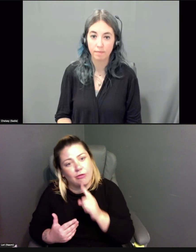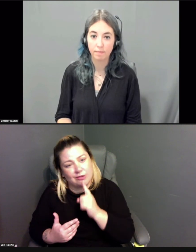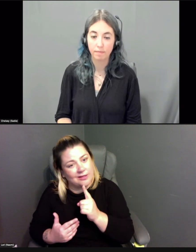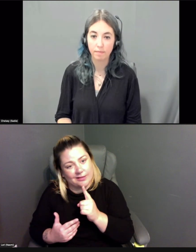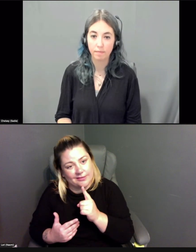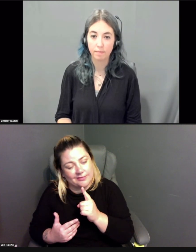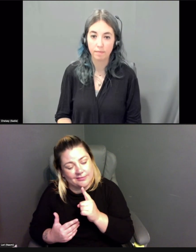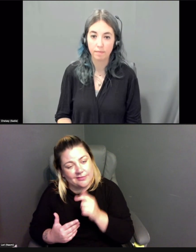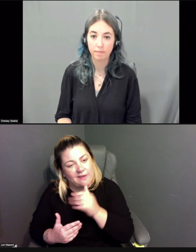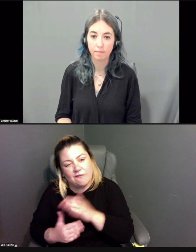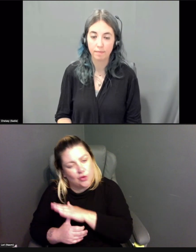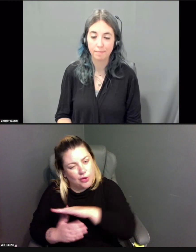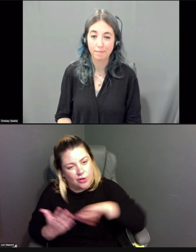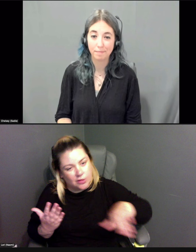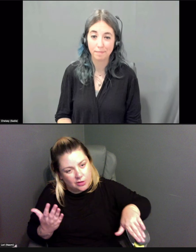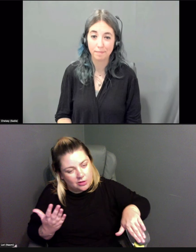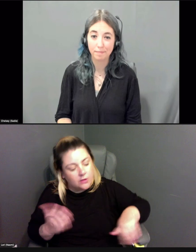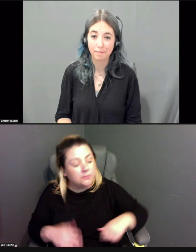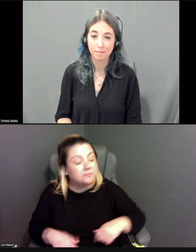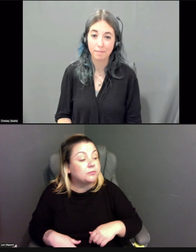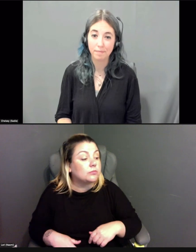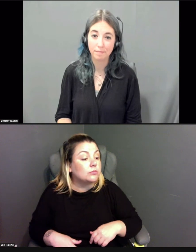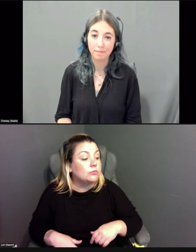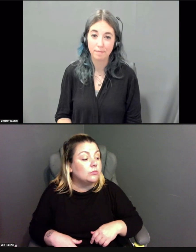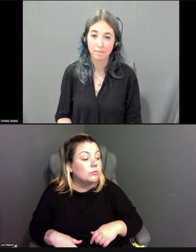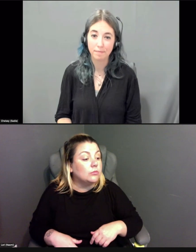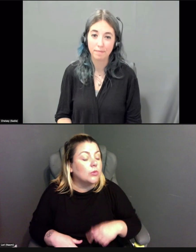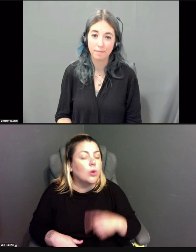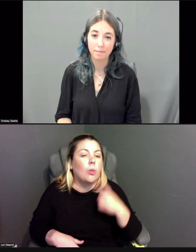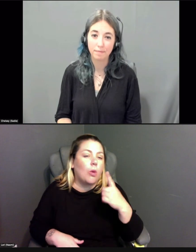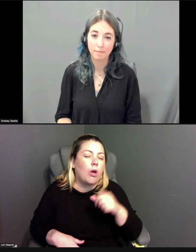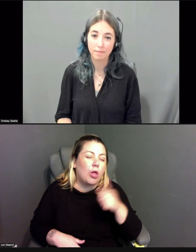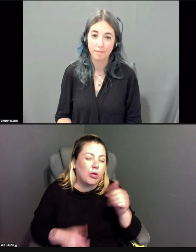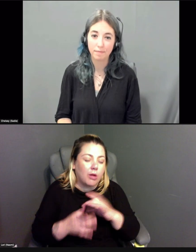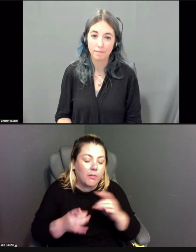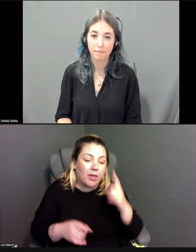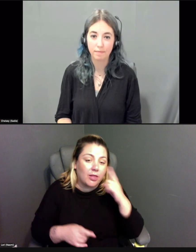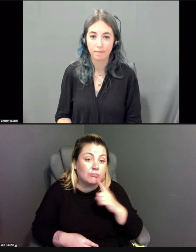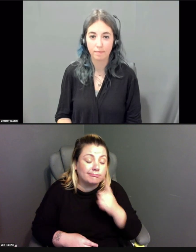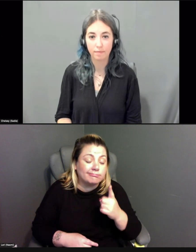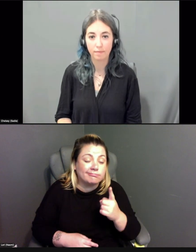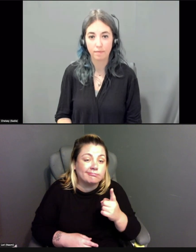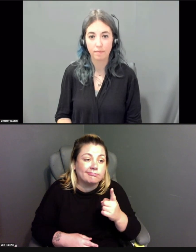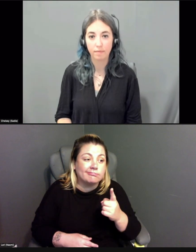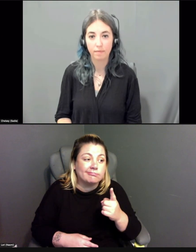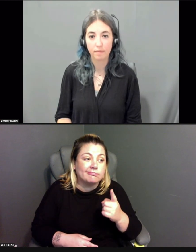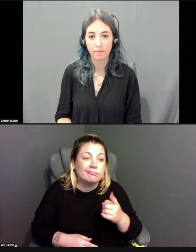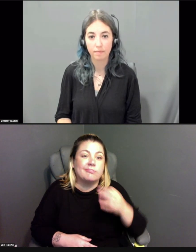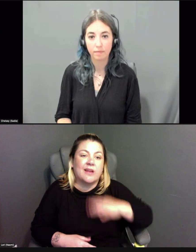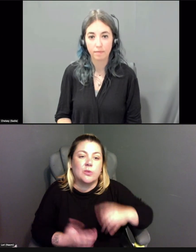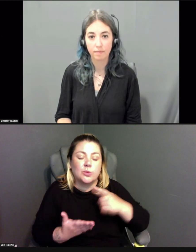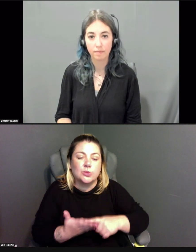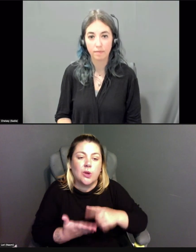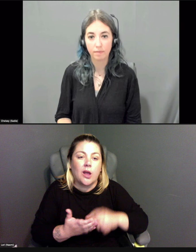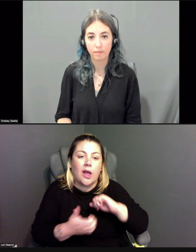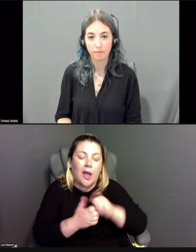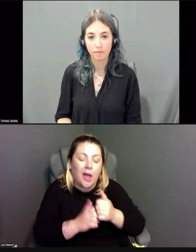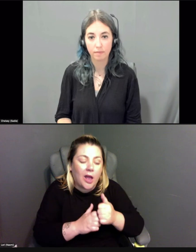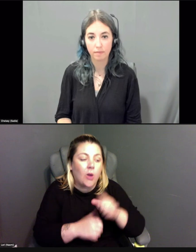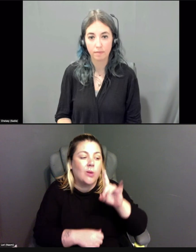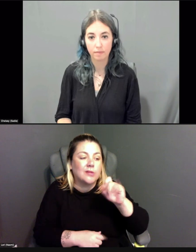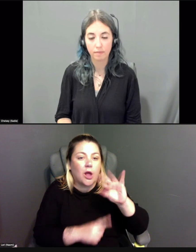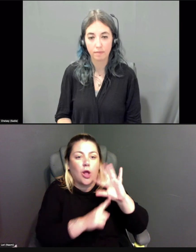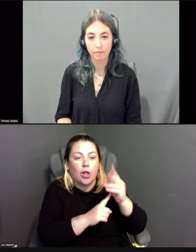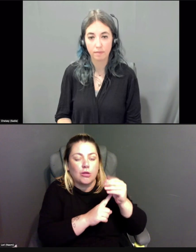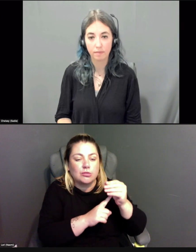think is helpful to look at in terms of like how diet culture warps this concept is the concept of community. But a